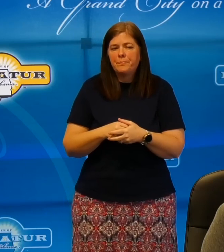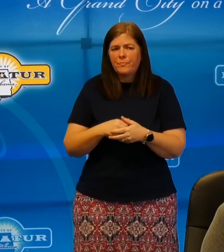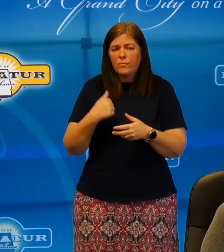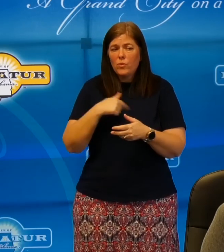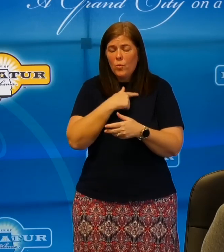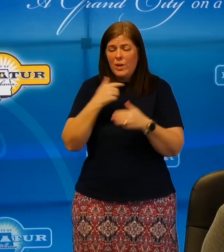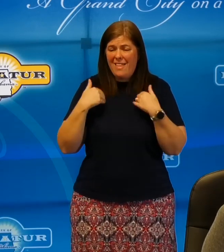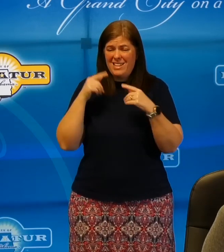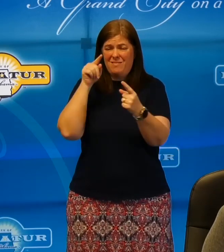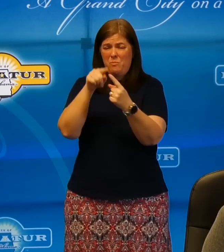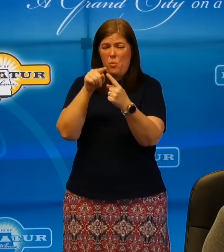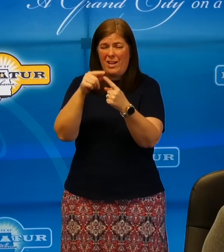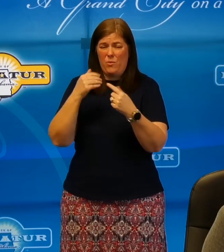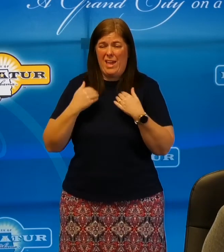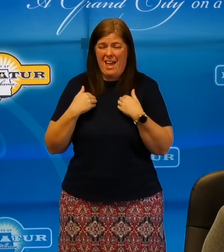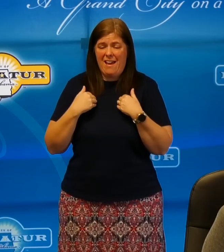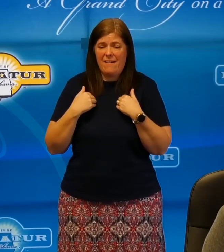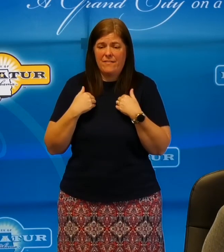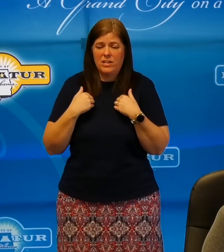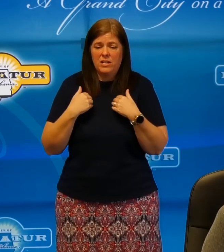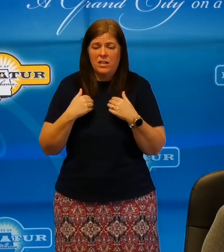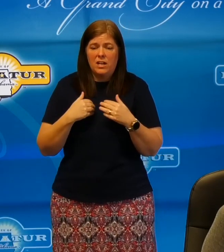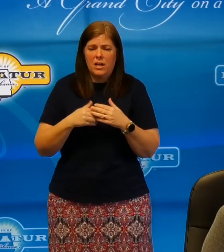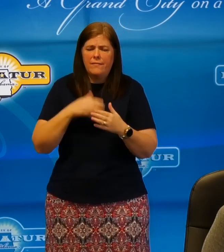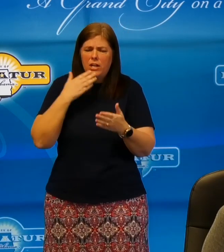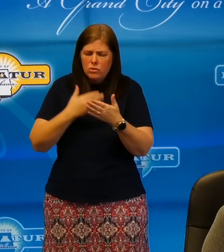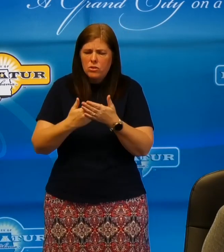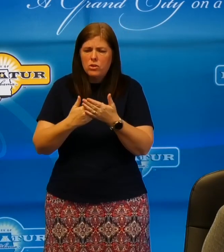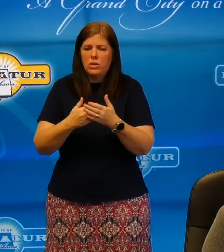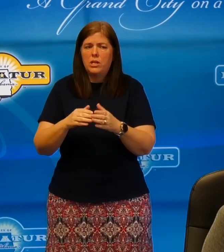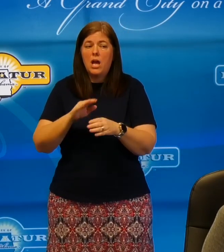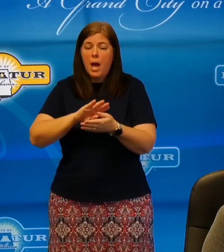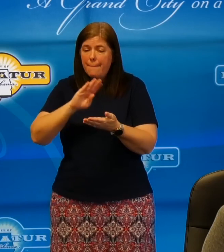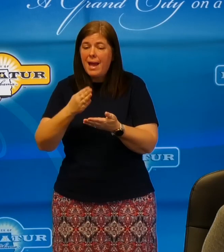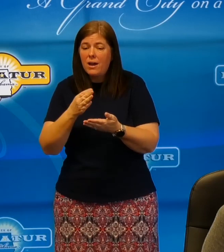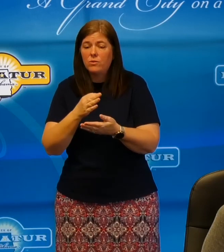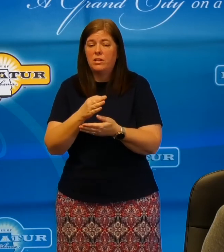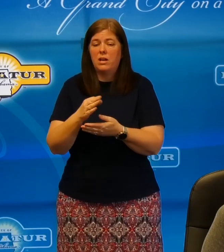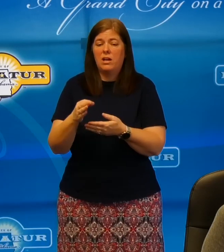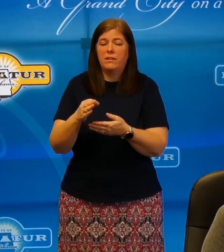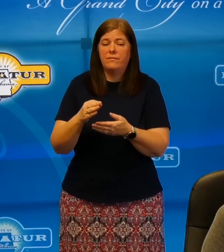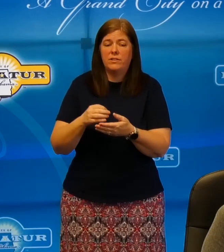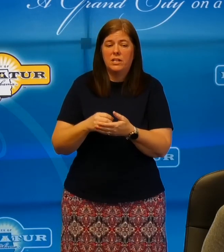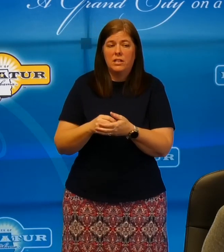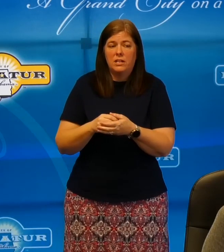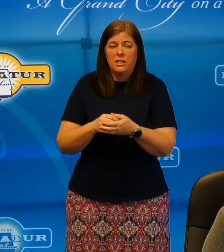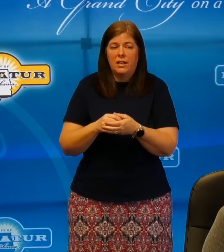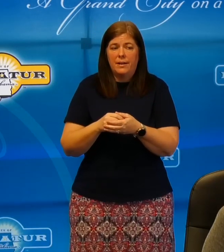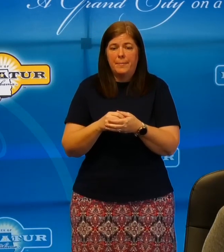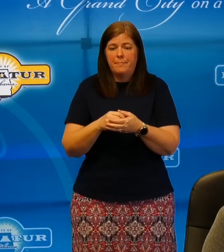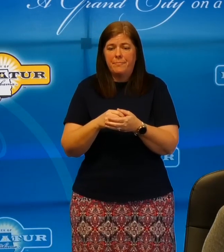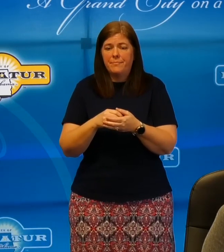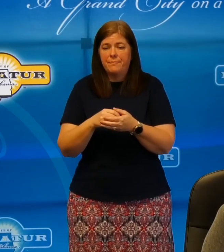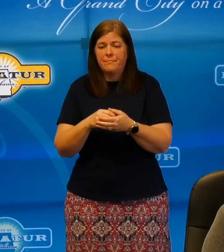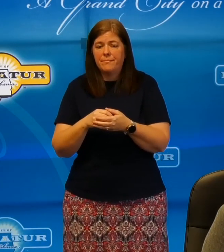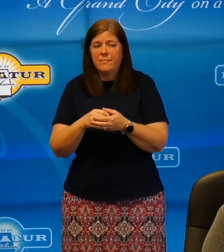We, at this point, have an adequate amount of PPE, but we are being